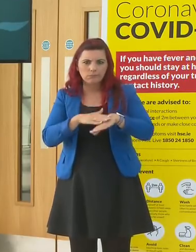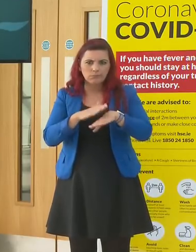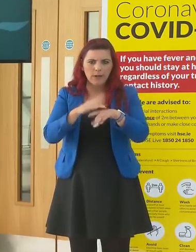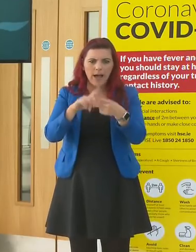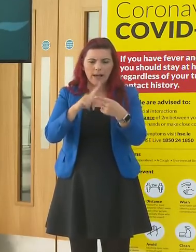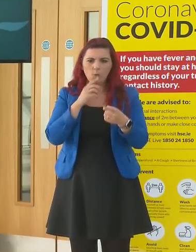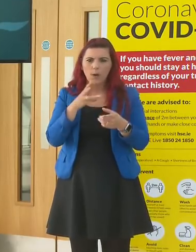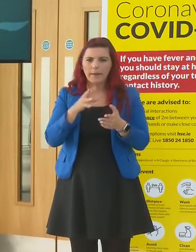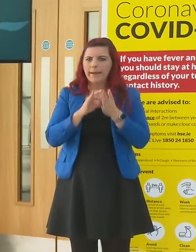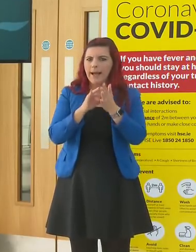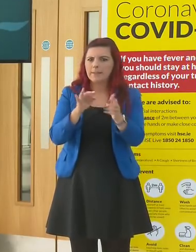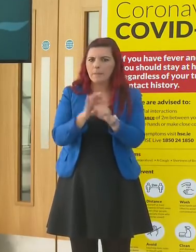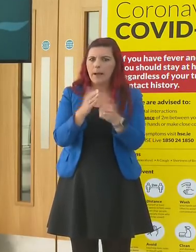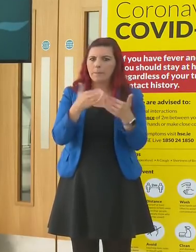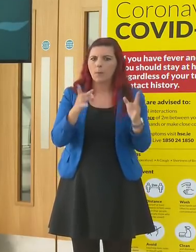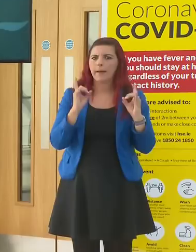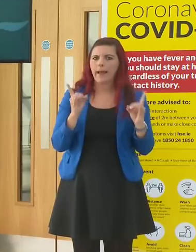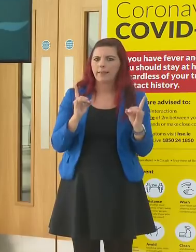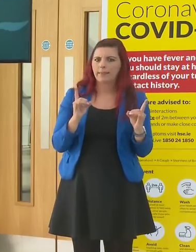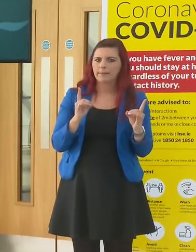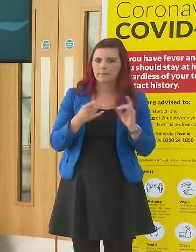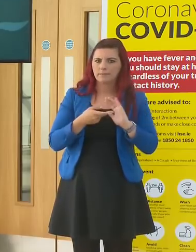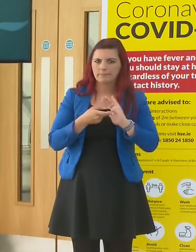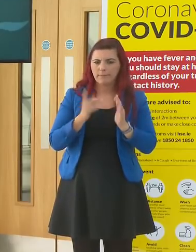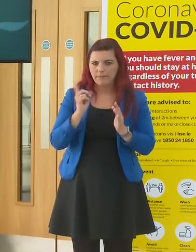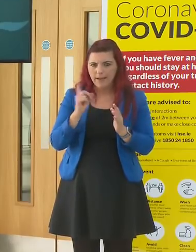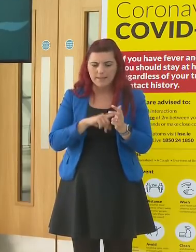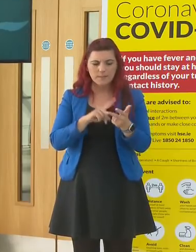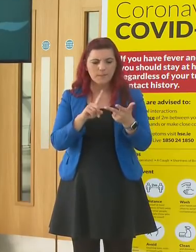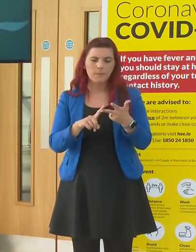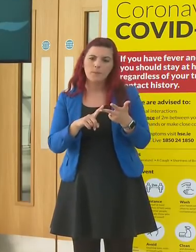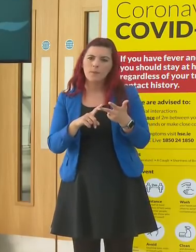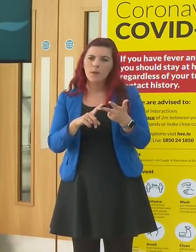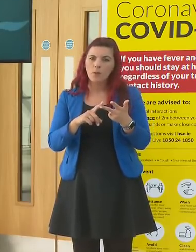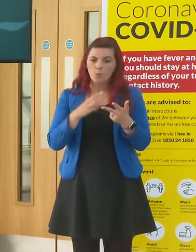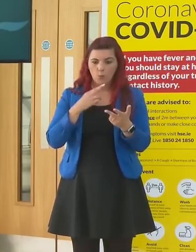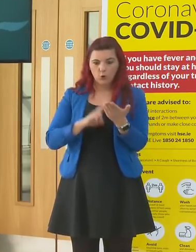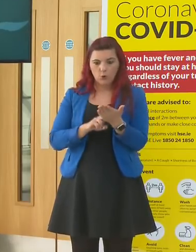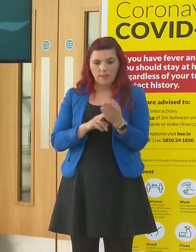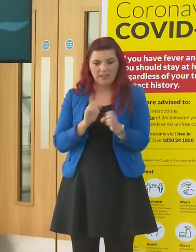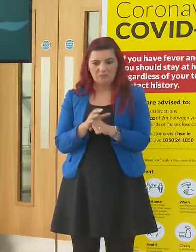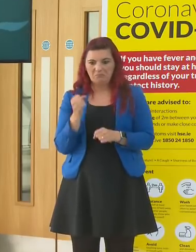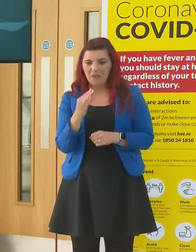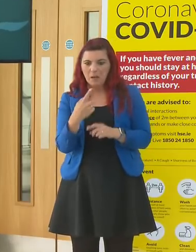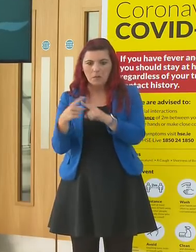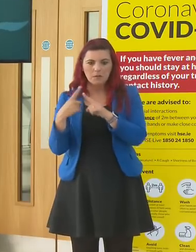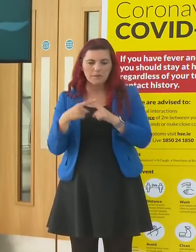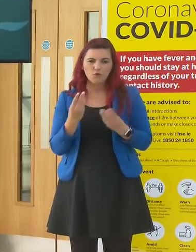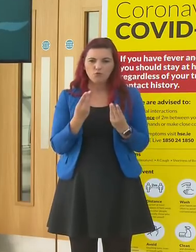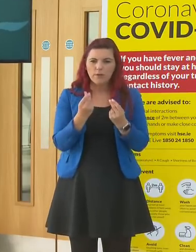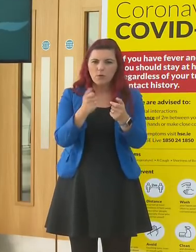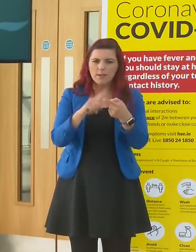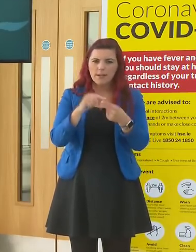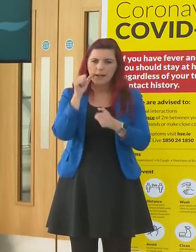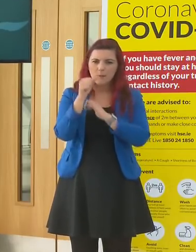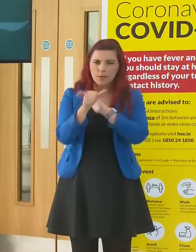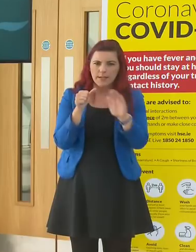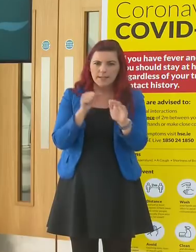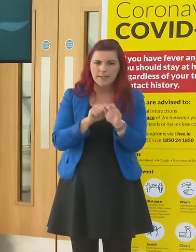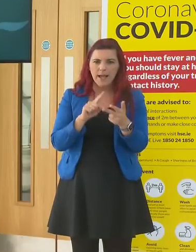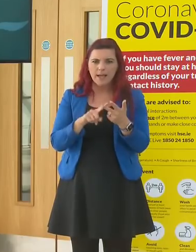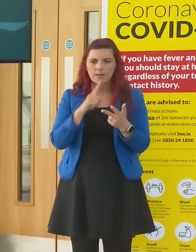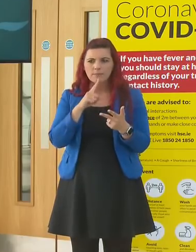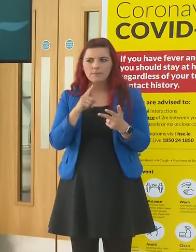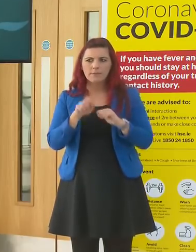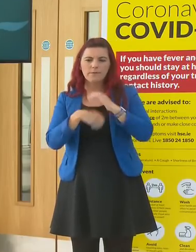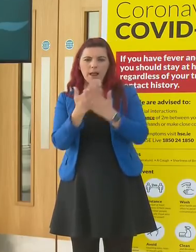health measures that we monitor along. Thirdly, it will utilise available resources and expertise, and also